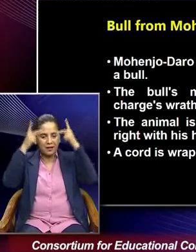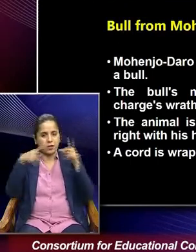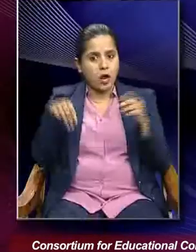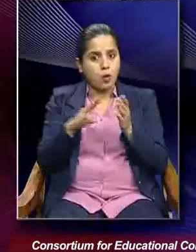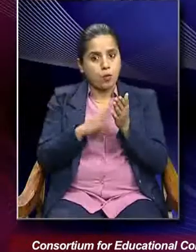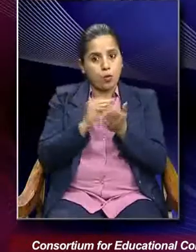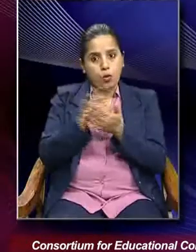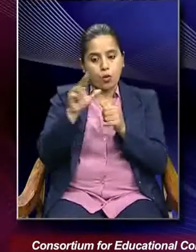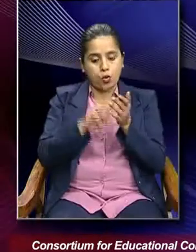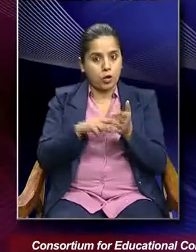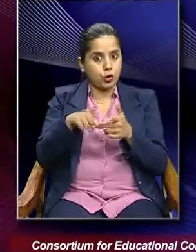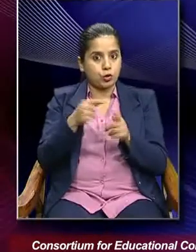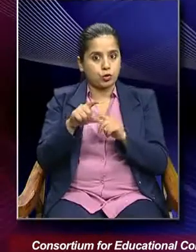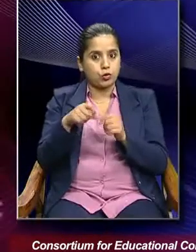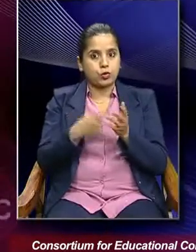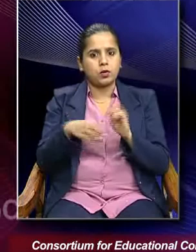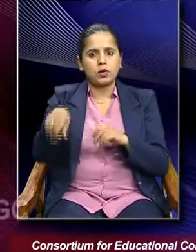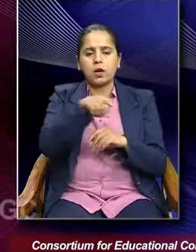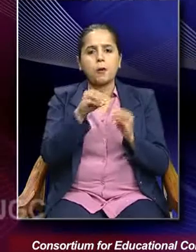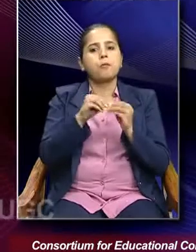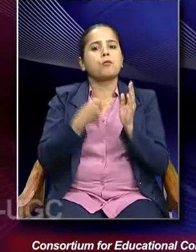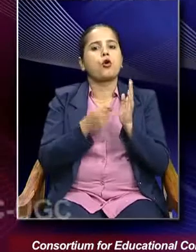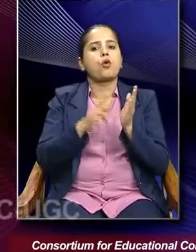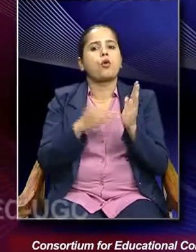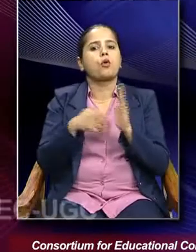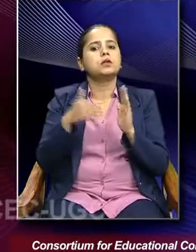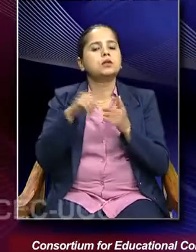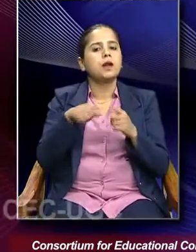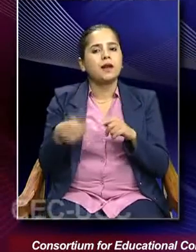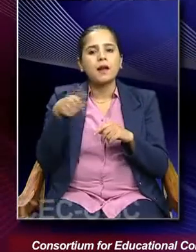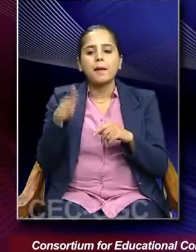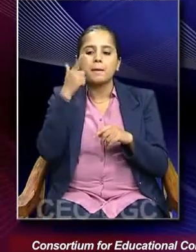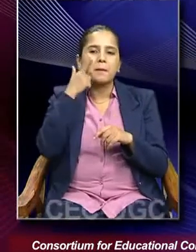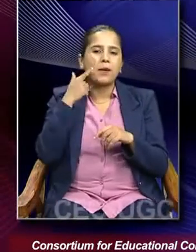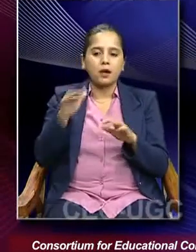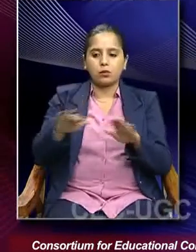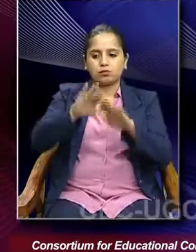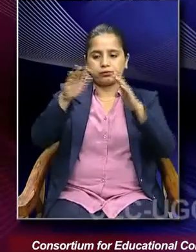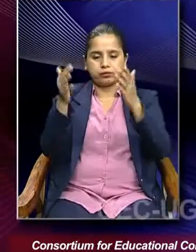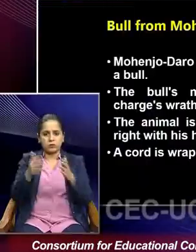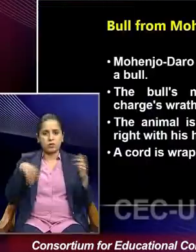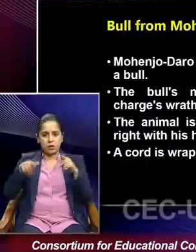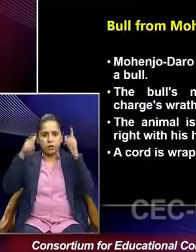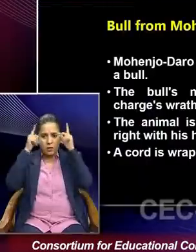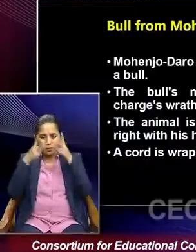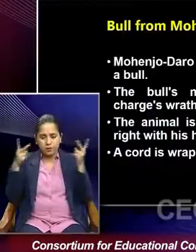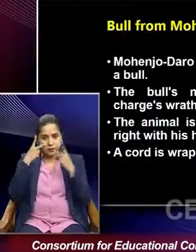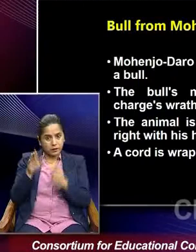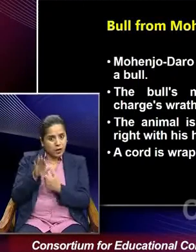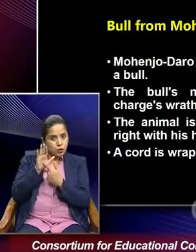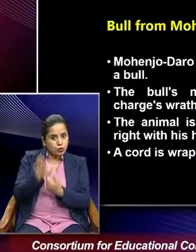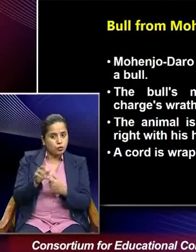again is a bronze statue. The bull's massiveness and the charge